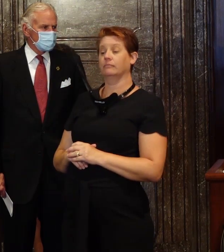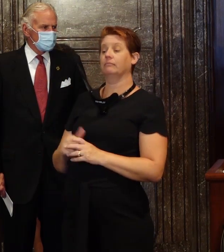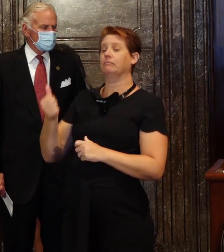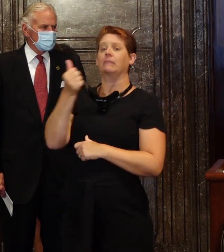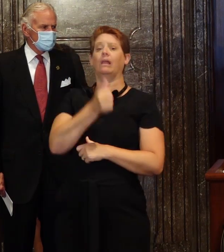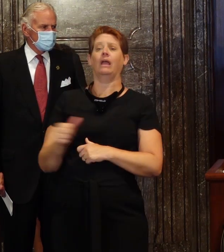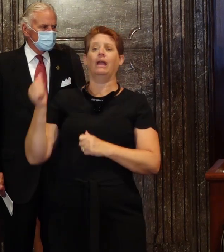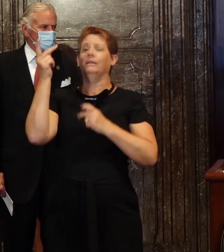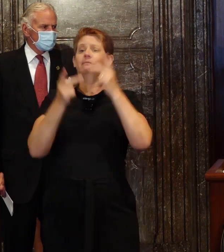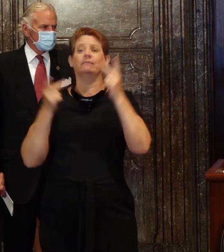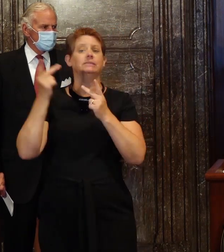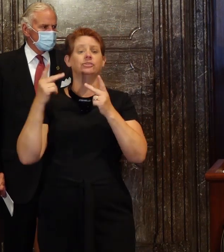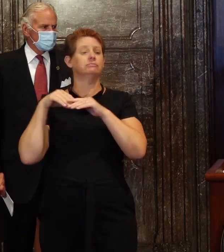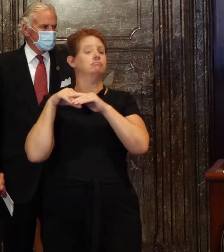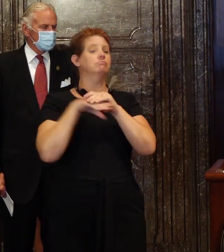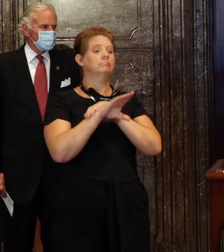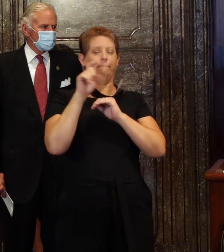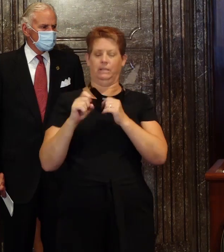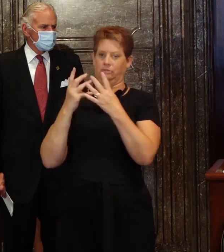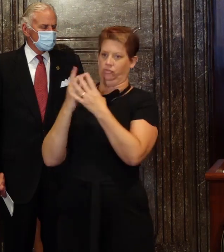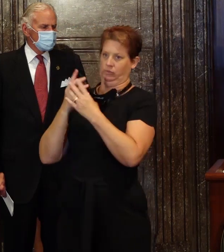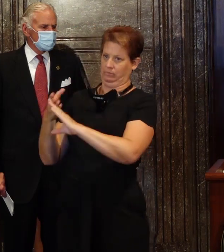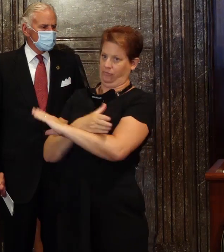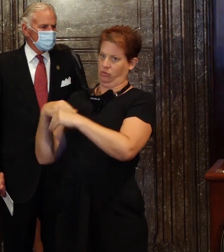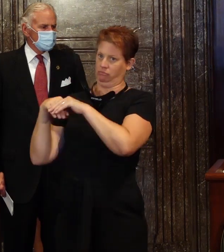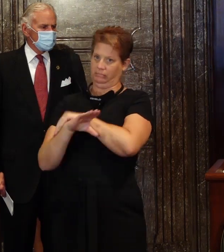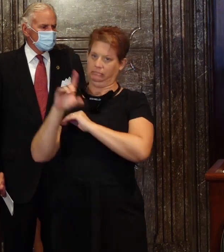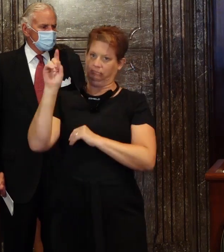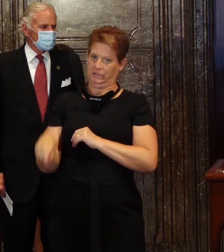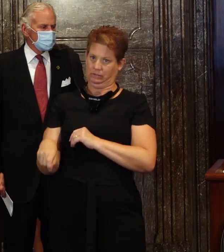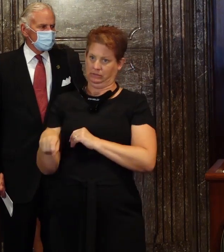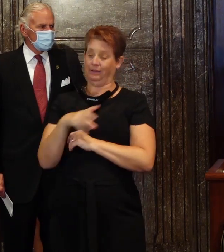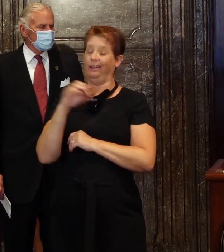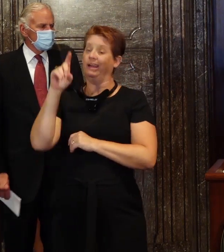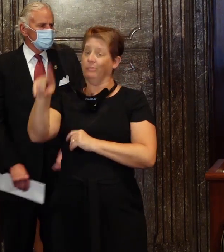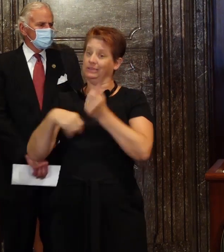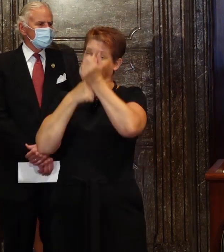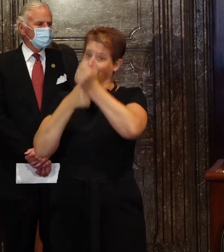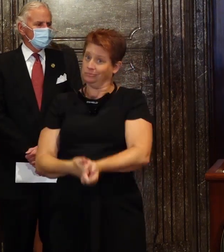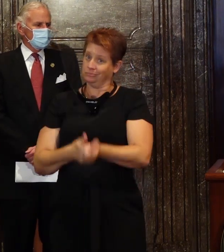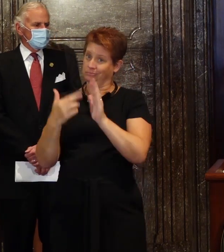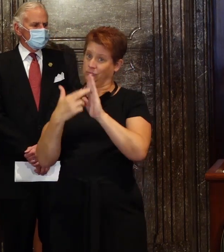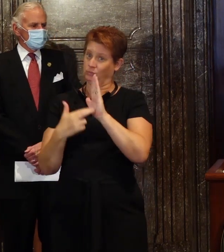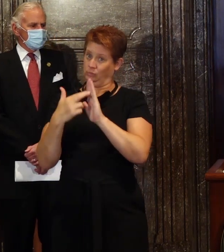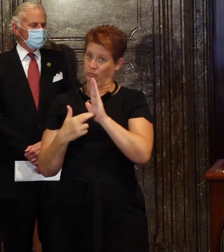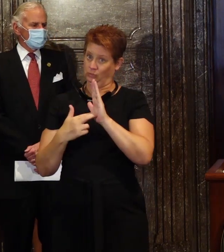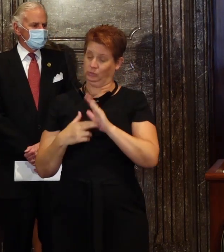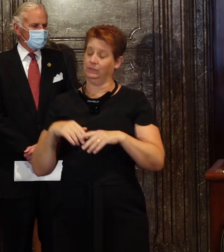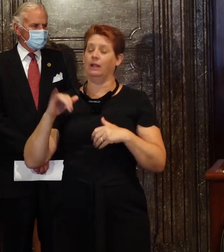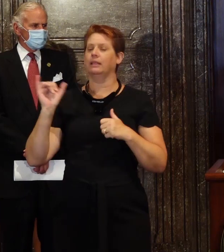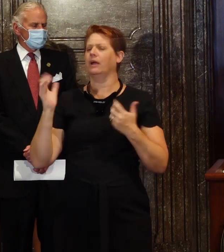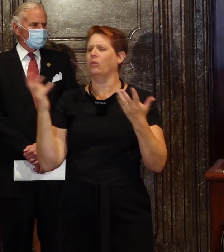results, must pass a COVID-19 screening prior to their visit and must adhere to the rules in place for the visit,